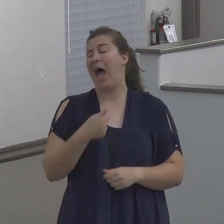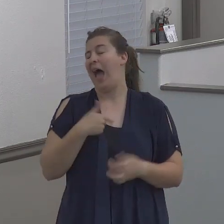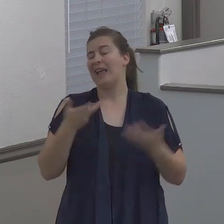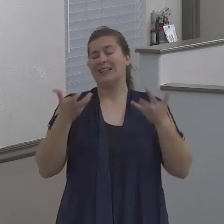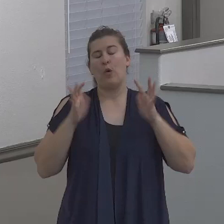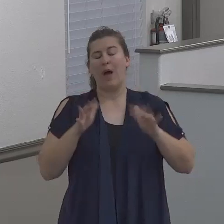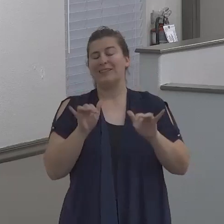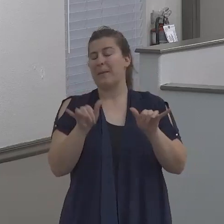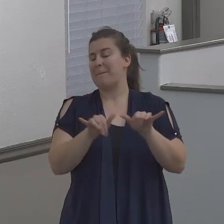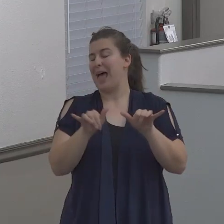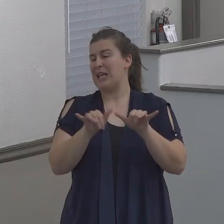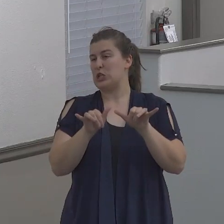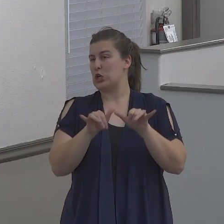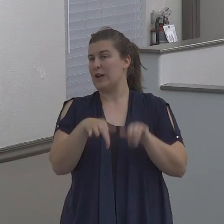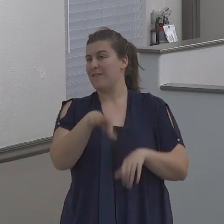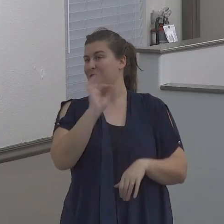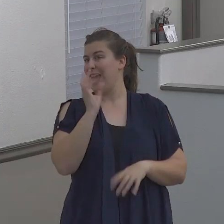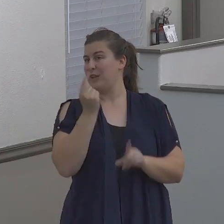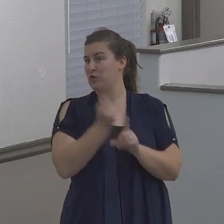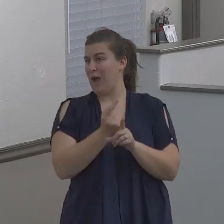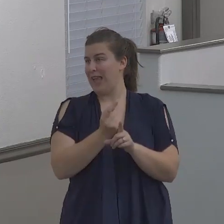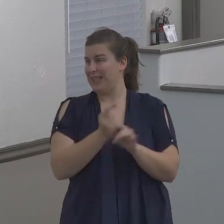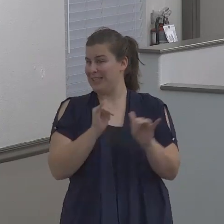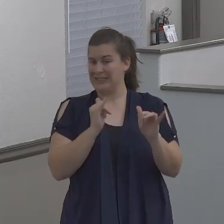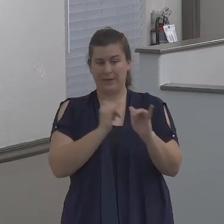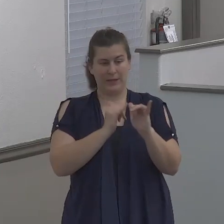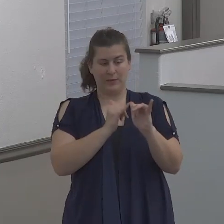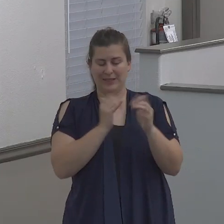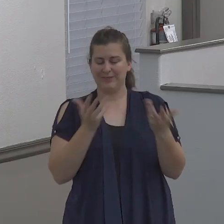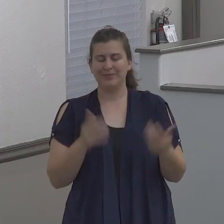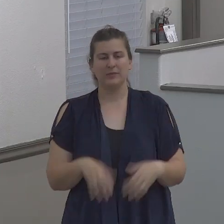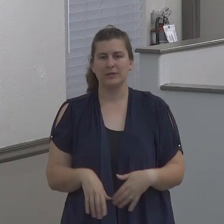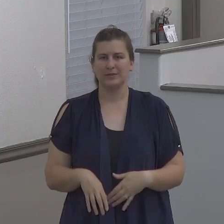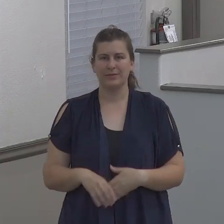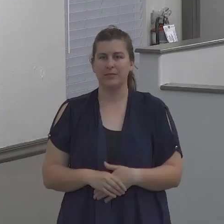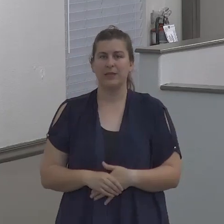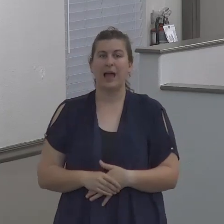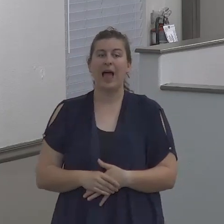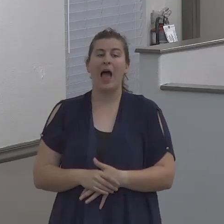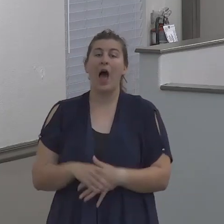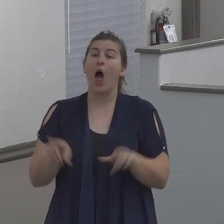Whew. I'm not going to measure it out to see.